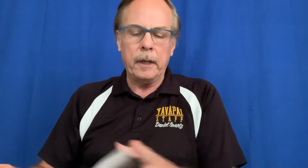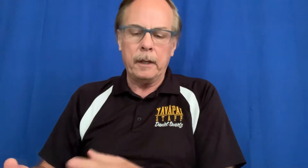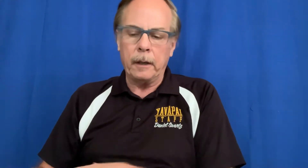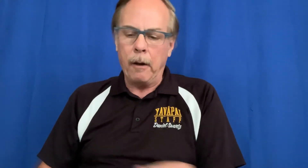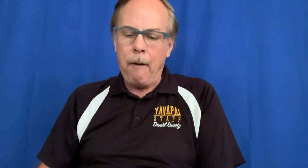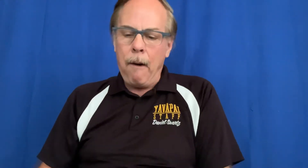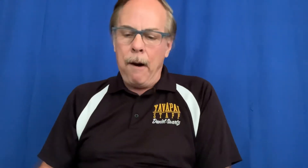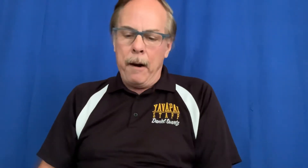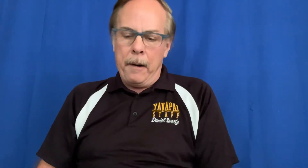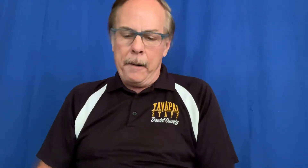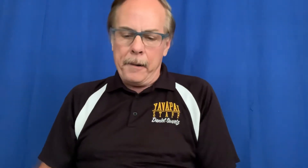negating.